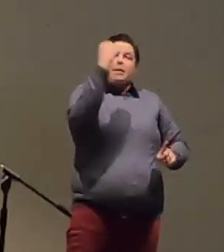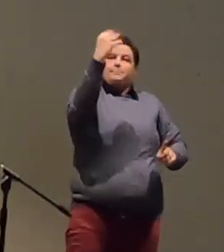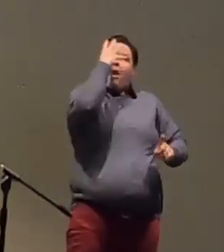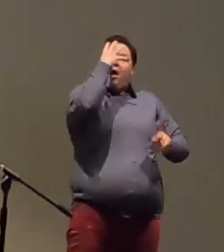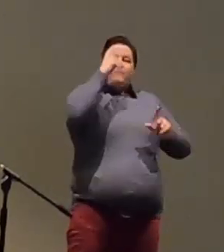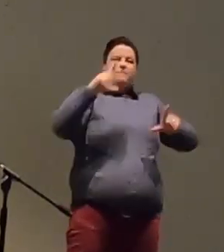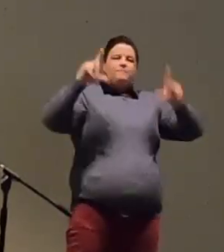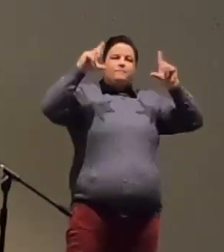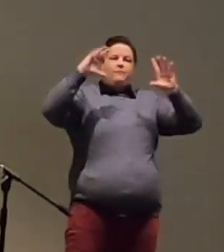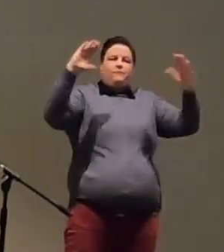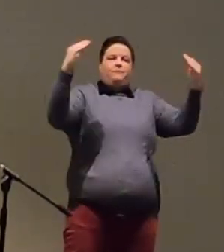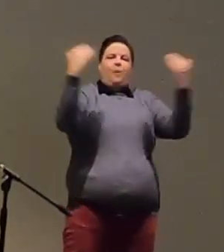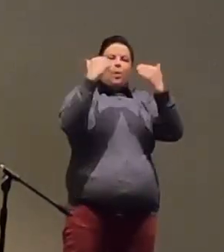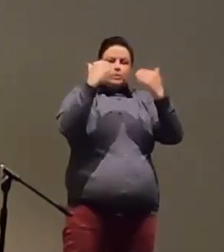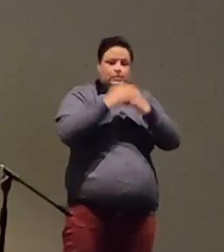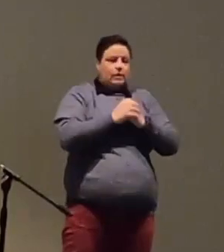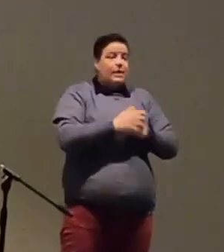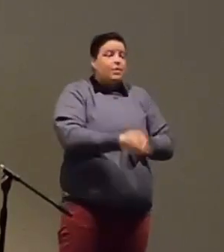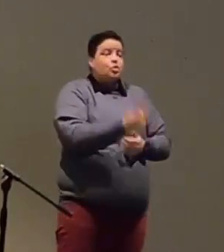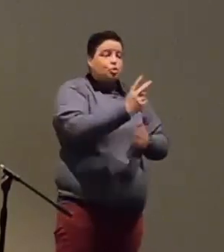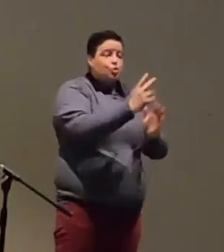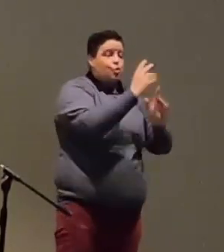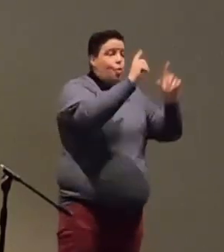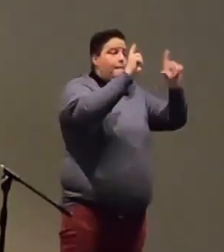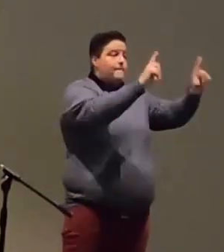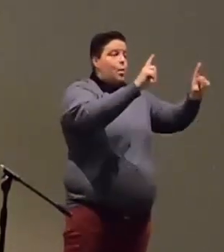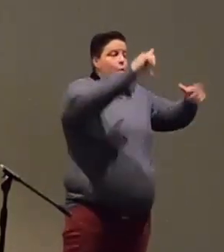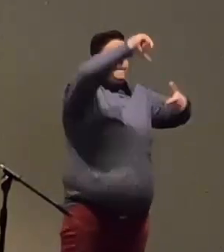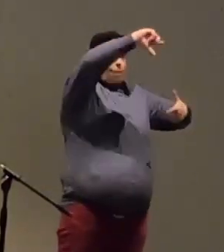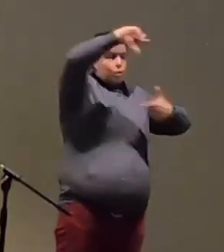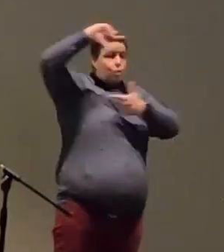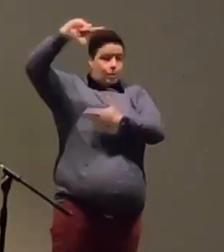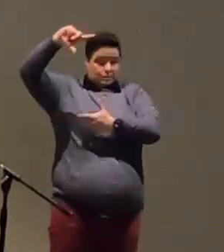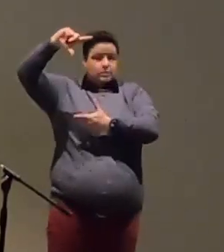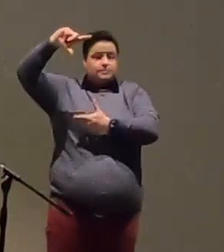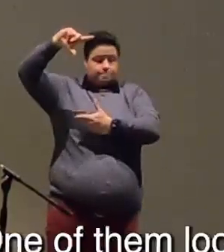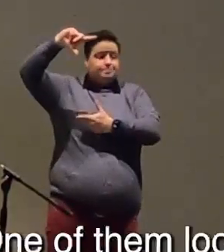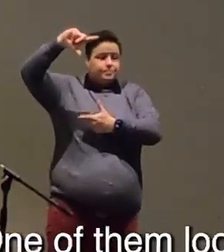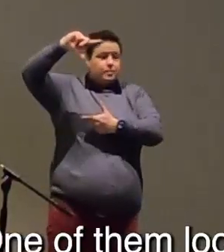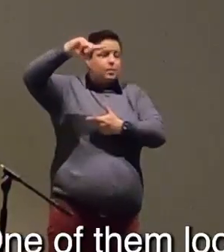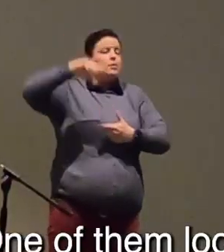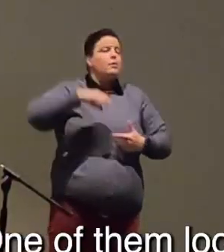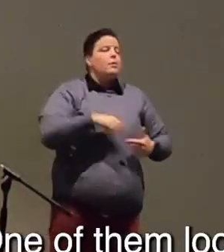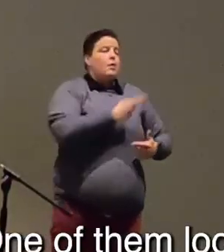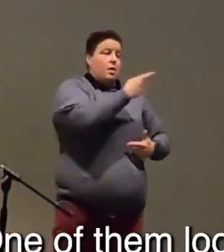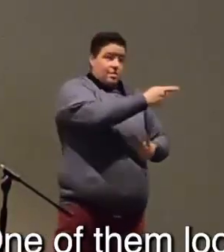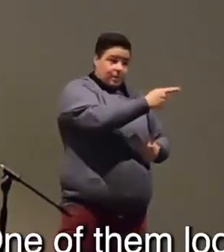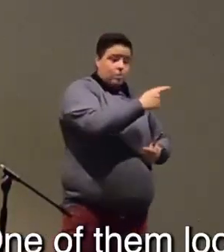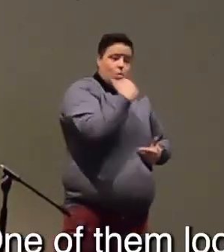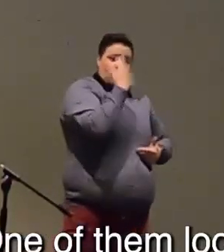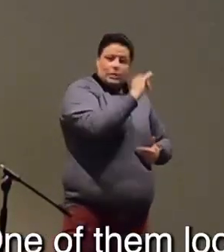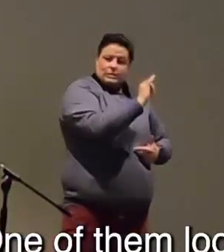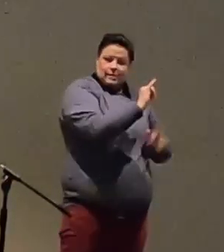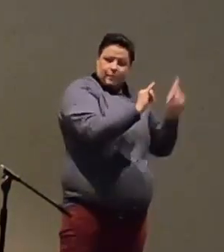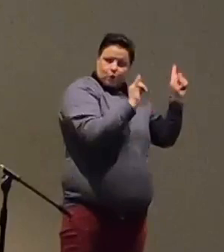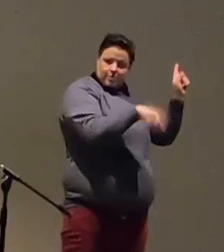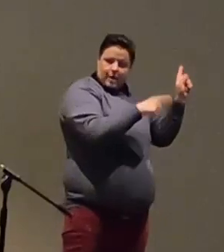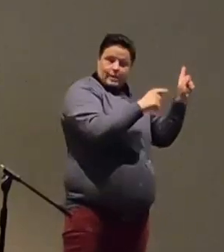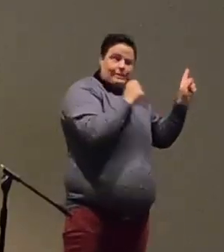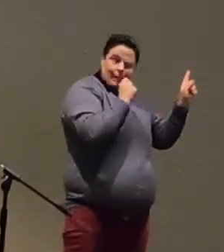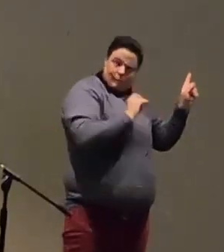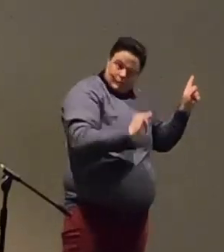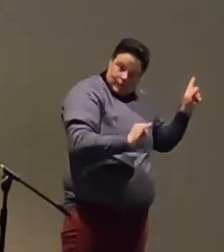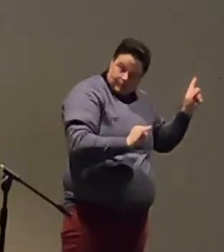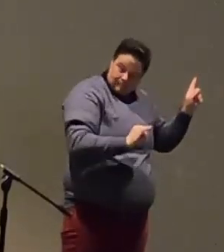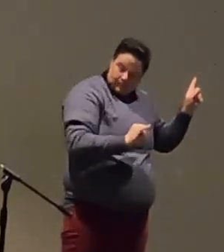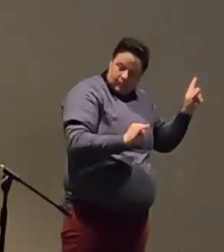actually have 2 portraits by Henry in the American Realism exhibition. One of them looks very similar to this one, although it's not the